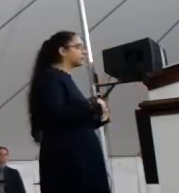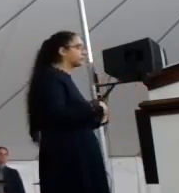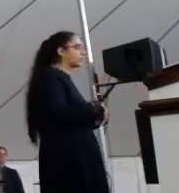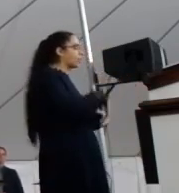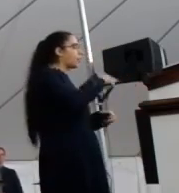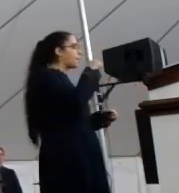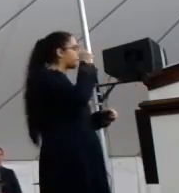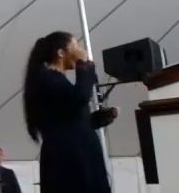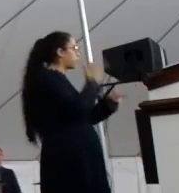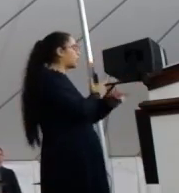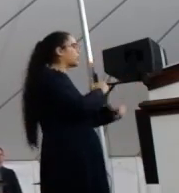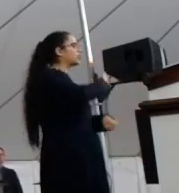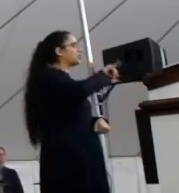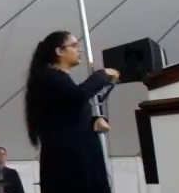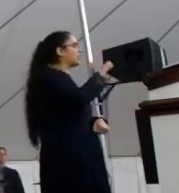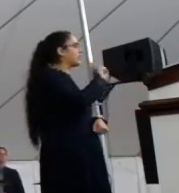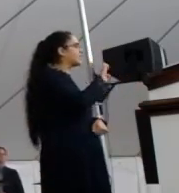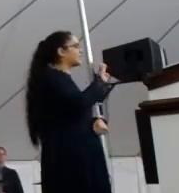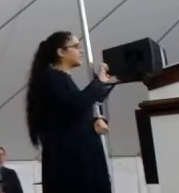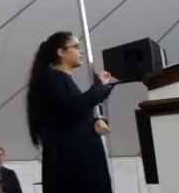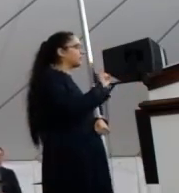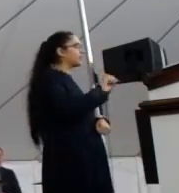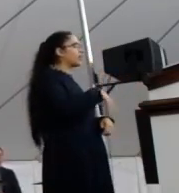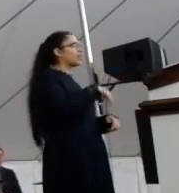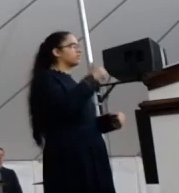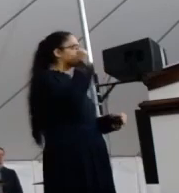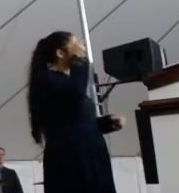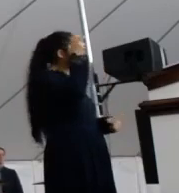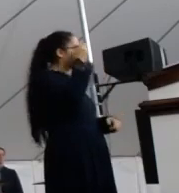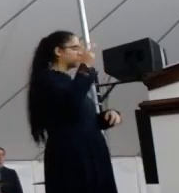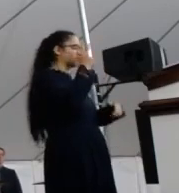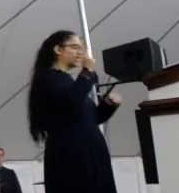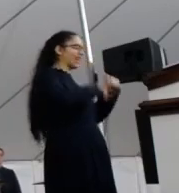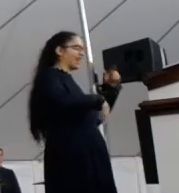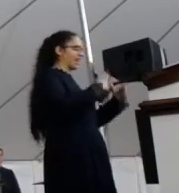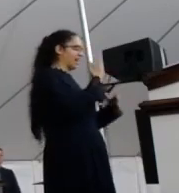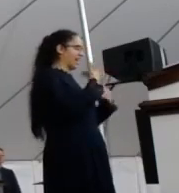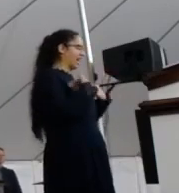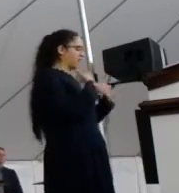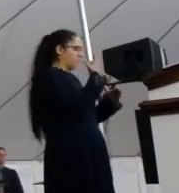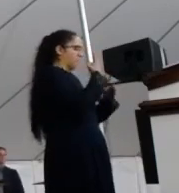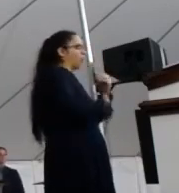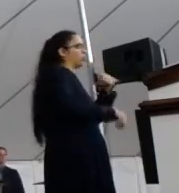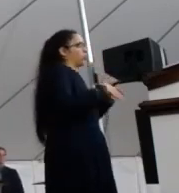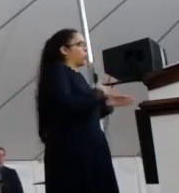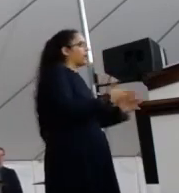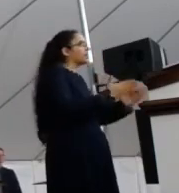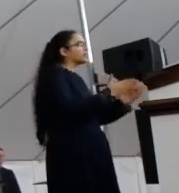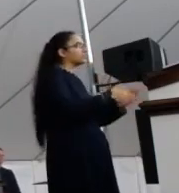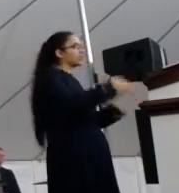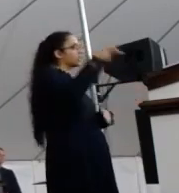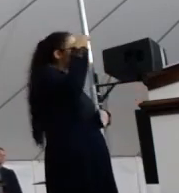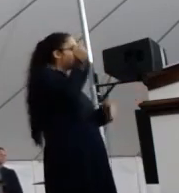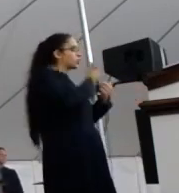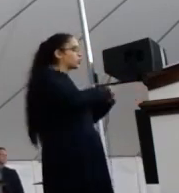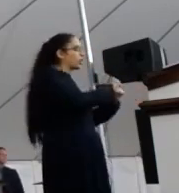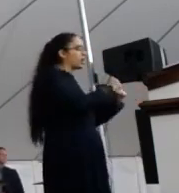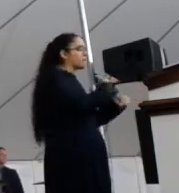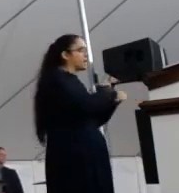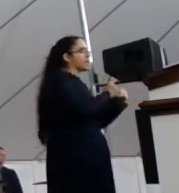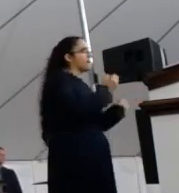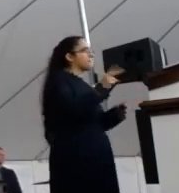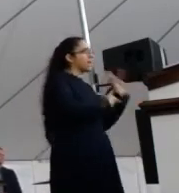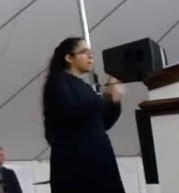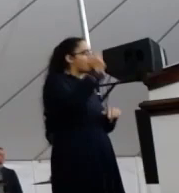Brother Jesse, the devil can't have it both ways. Barry, he can't have it both ways. The devil's trying to convince some of you